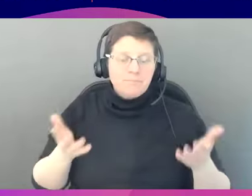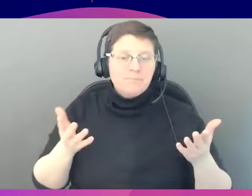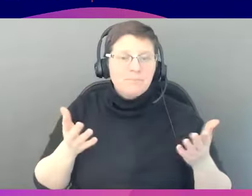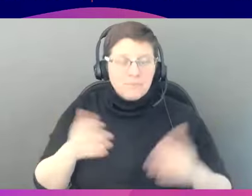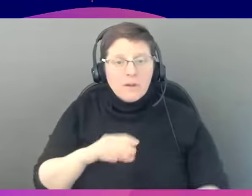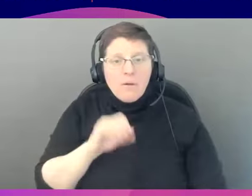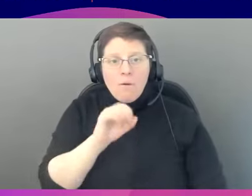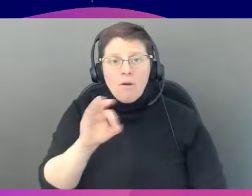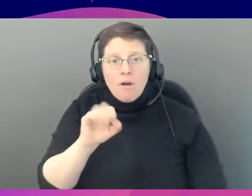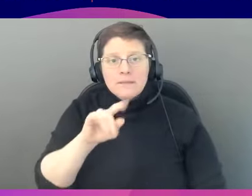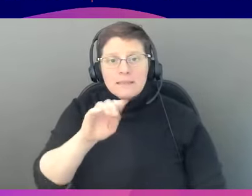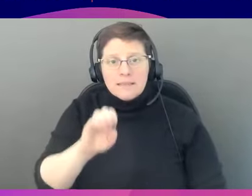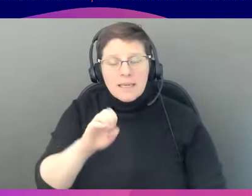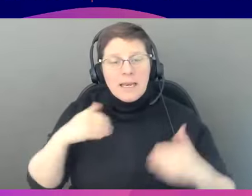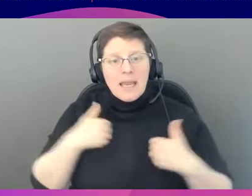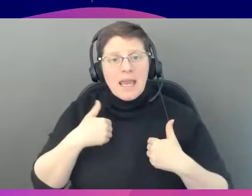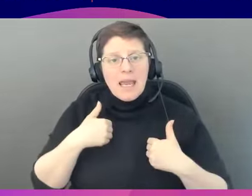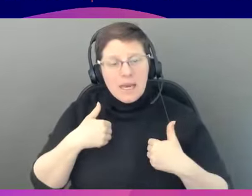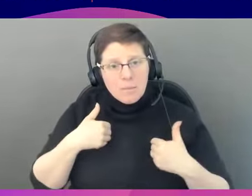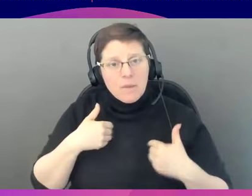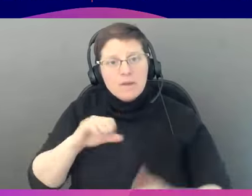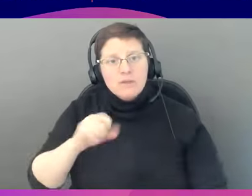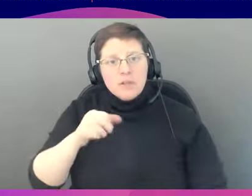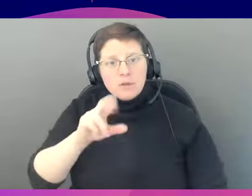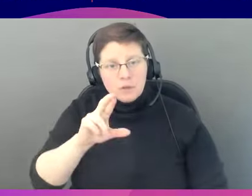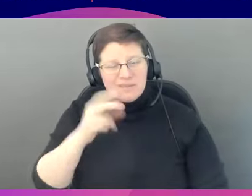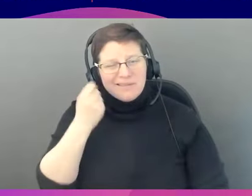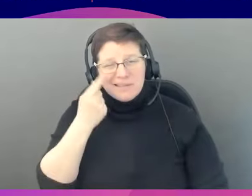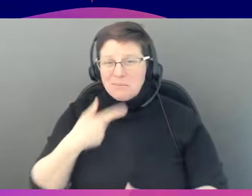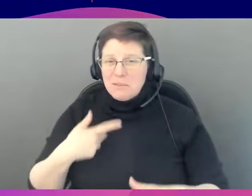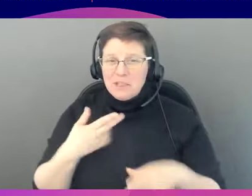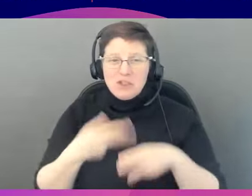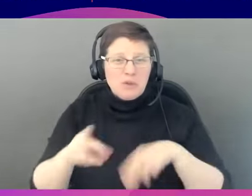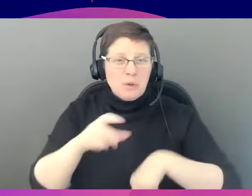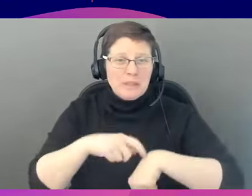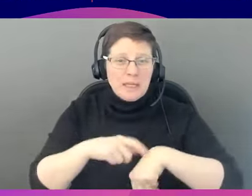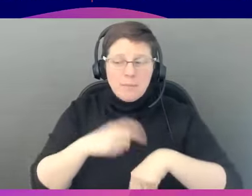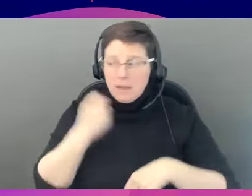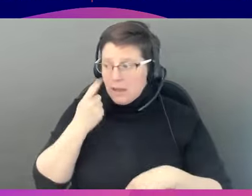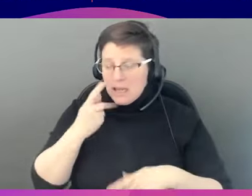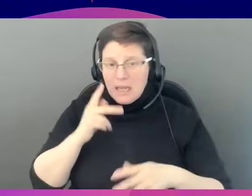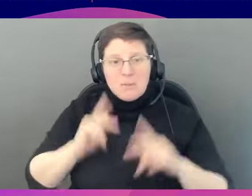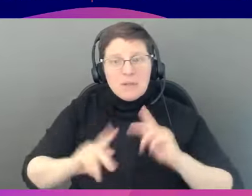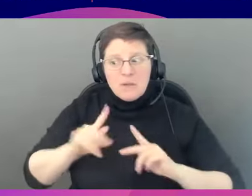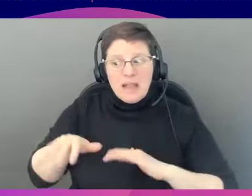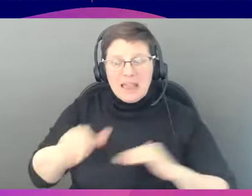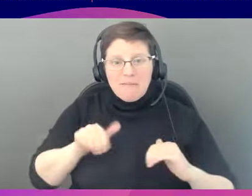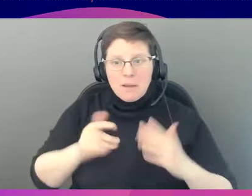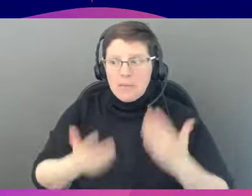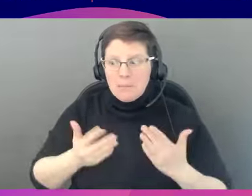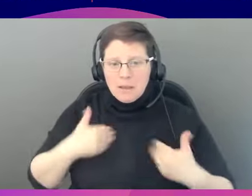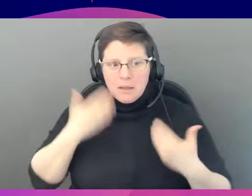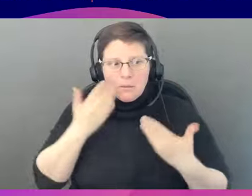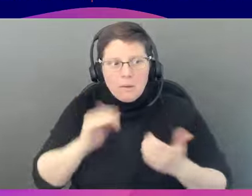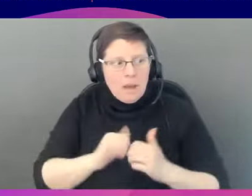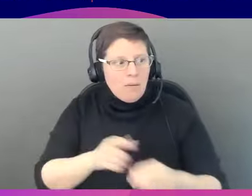animal sheltering options, these programs are often short-term. Individuals fleeing violence may not know the exact length of time they will need for their